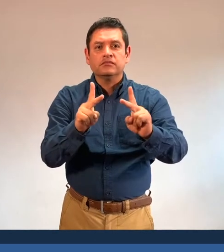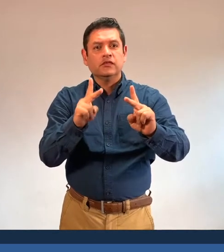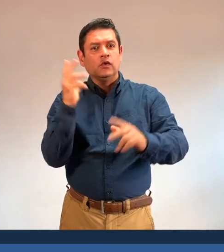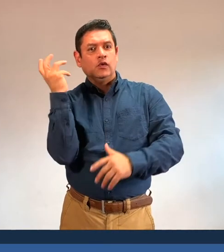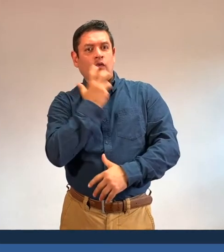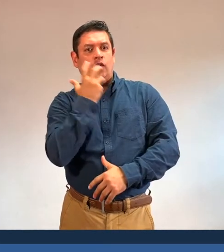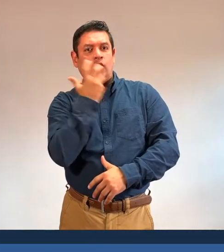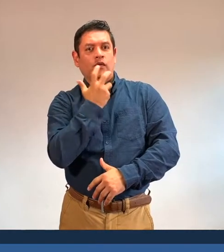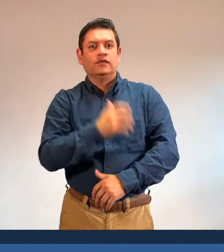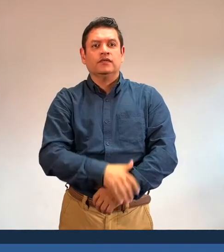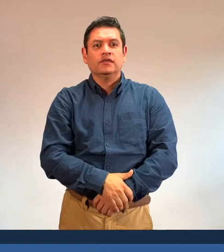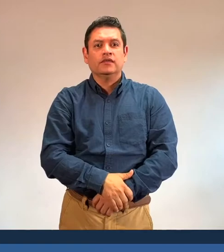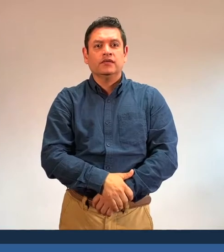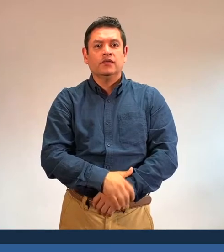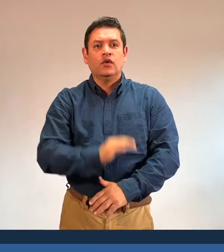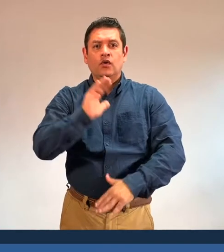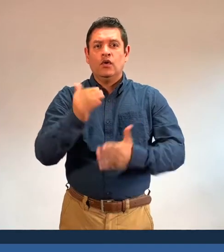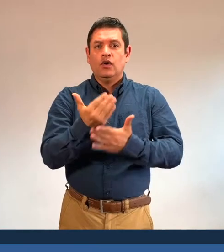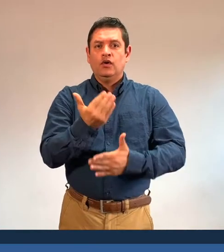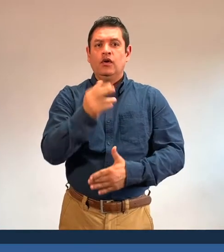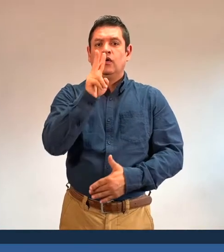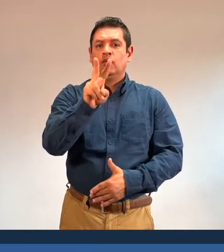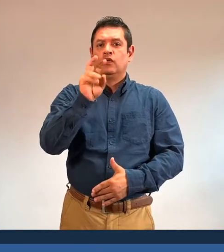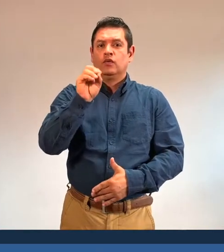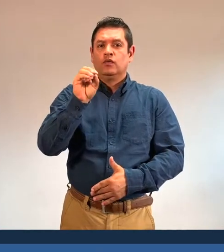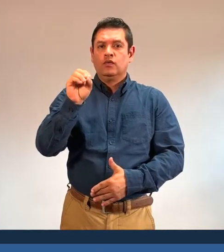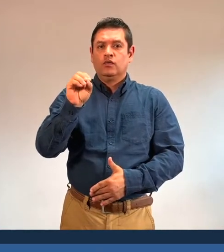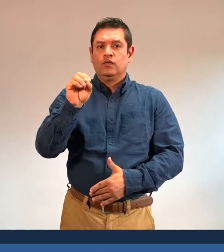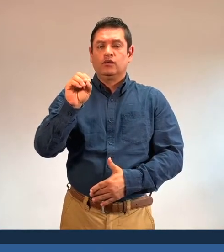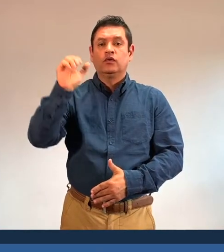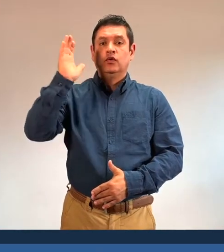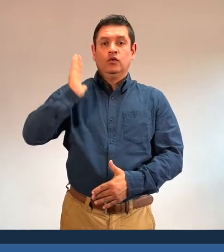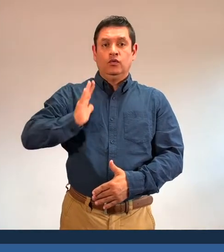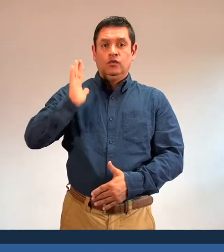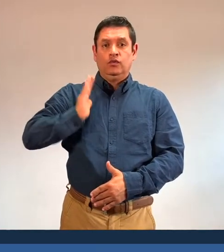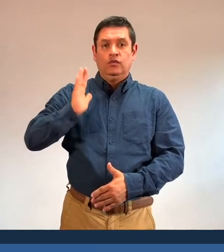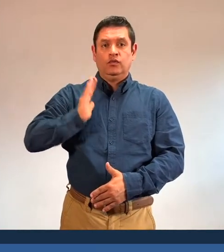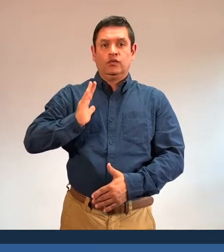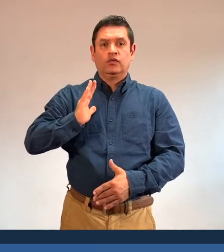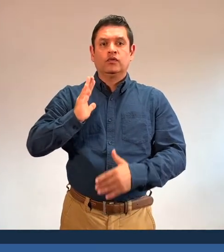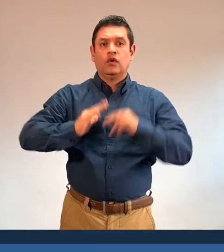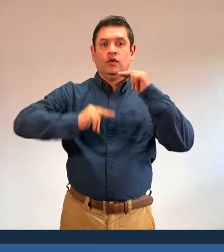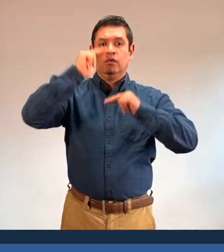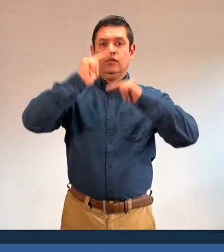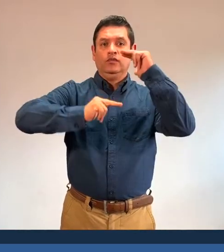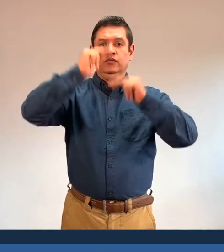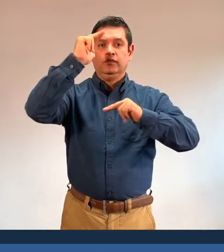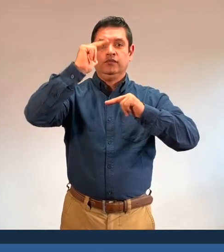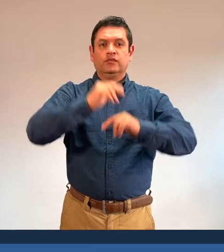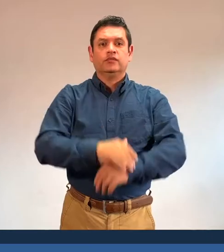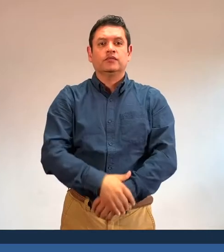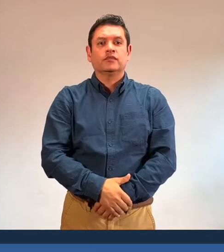of the museum. It still looks majestic after 200 years of its construction.